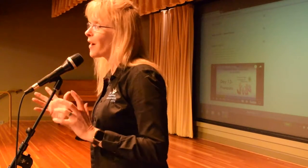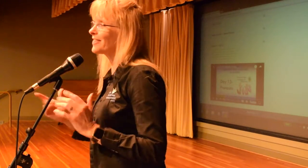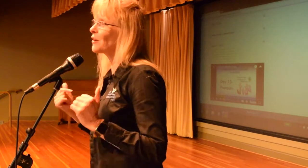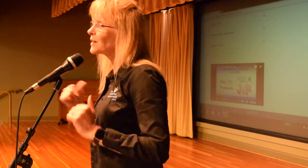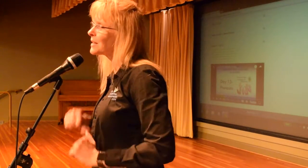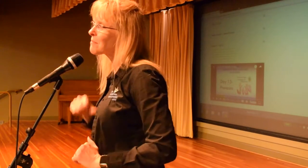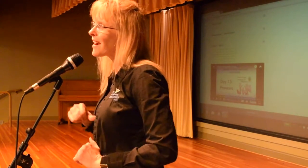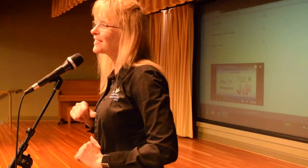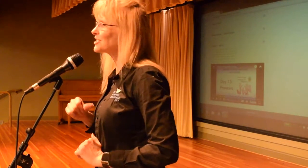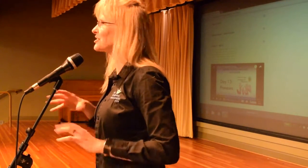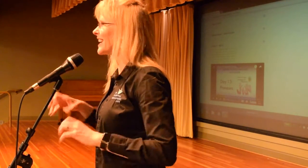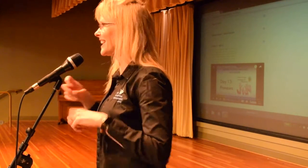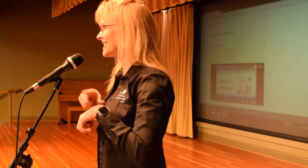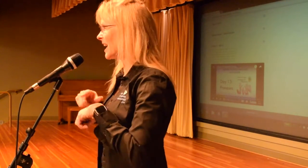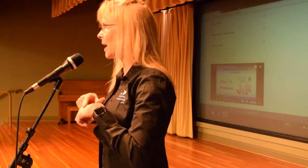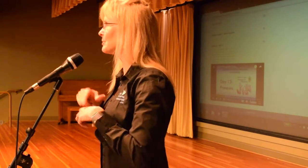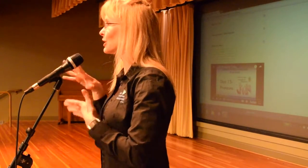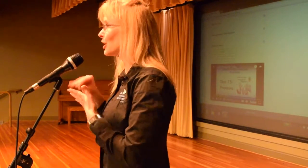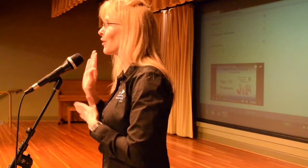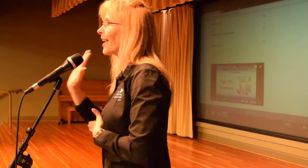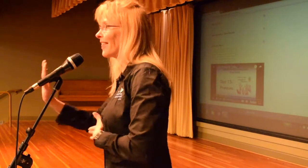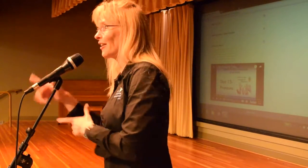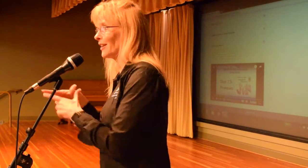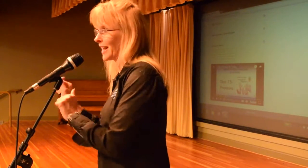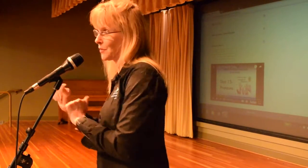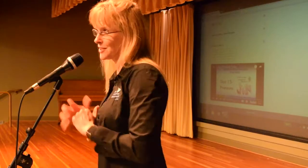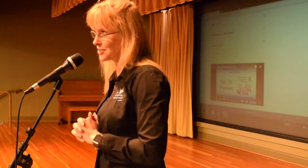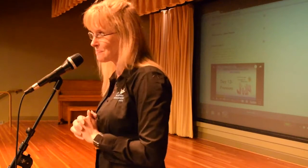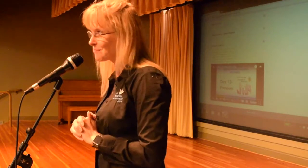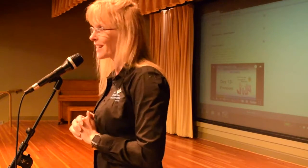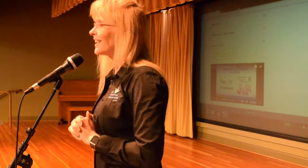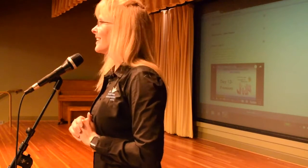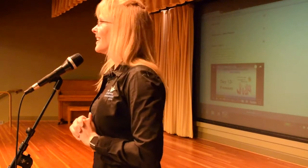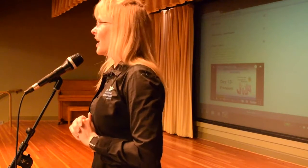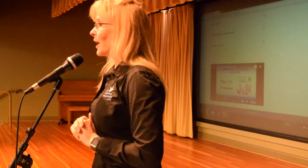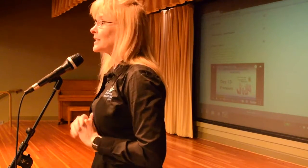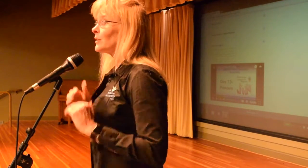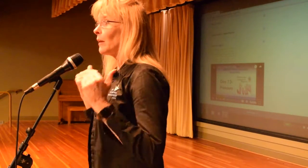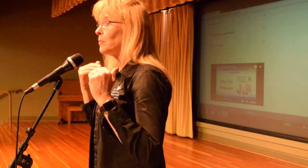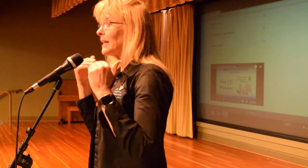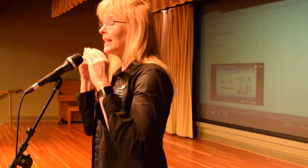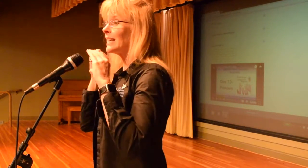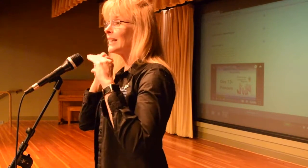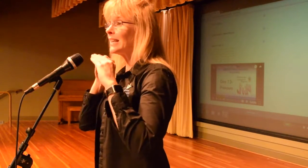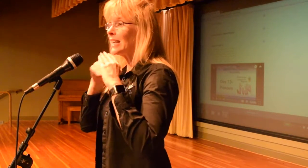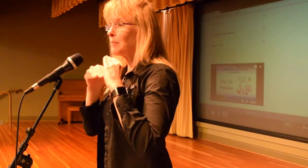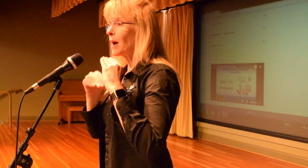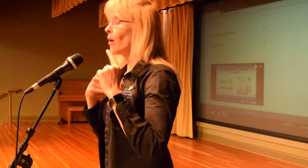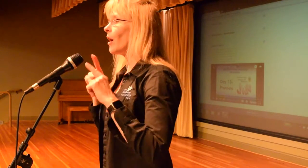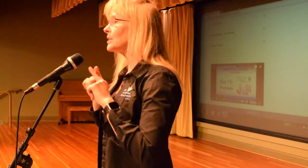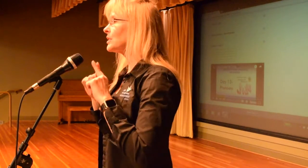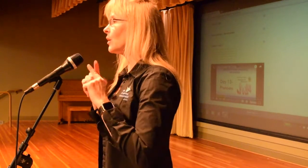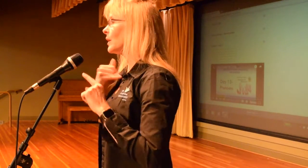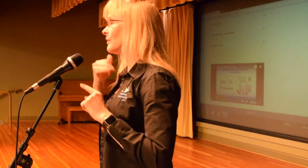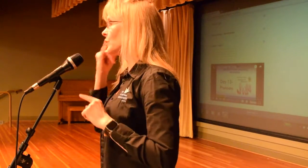They're really proud that you're taking time to learn their language. Okay, so that will be in the email. Also, if you